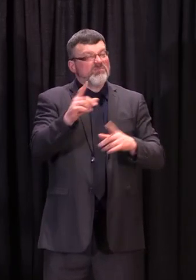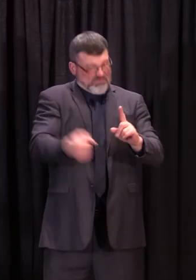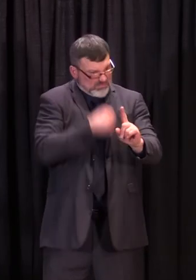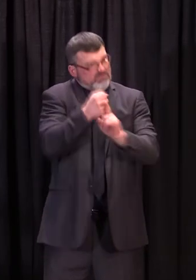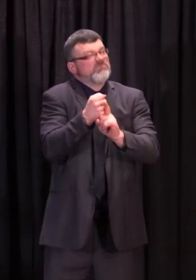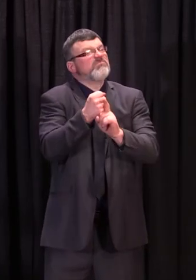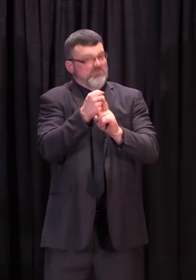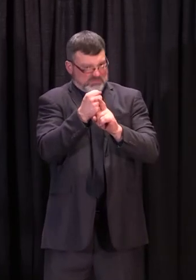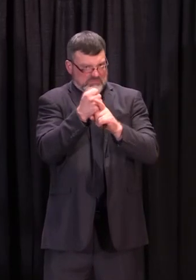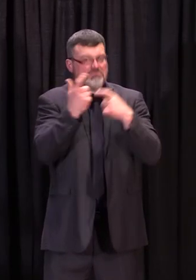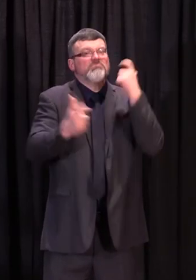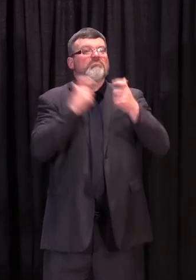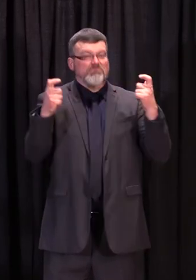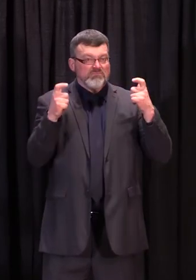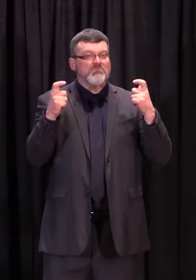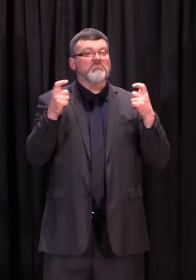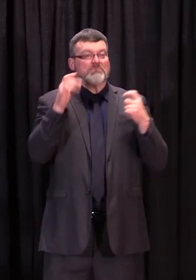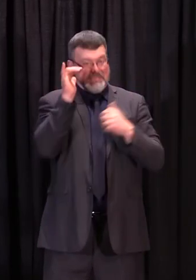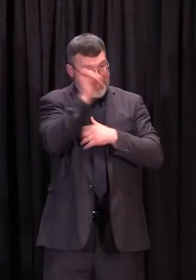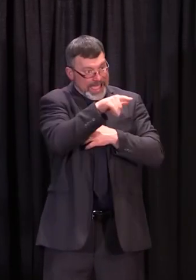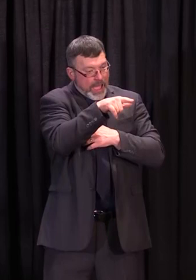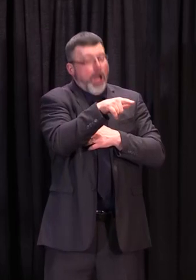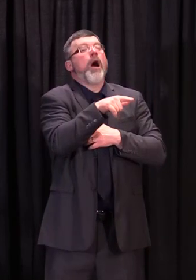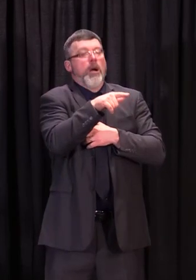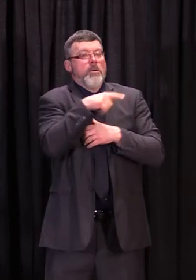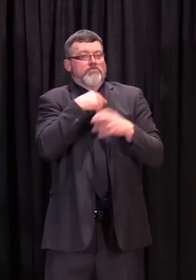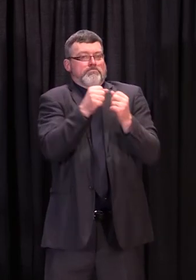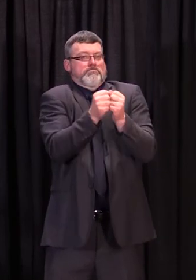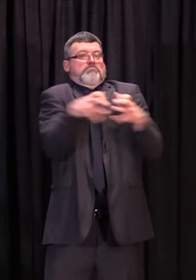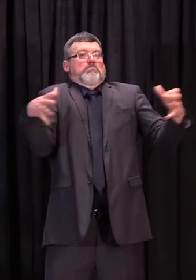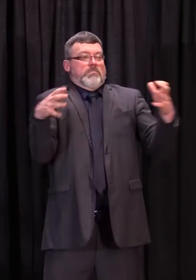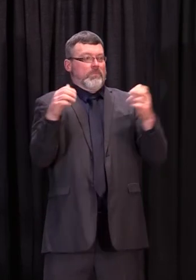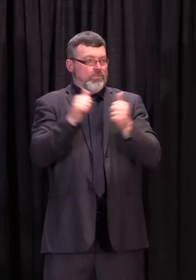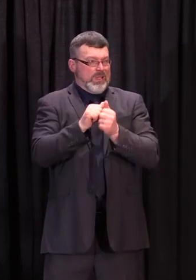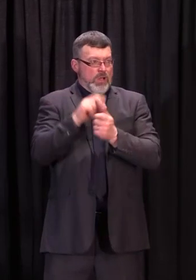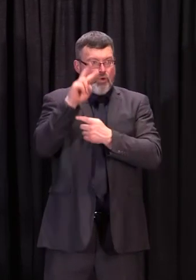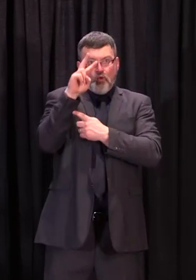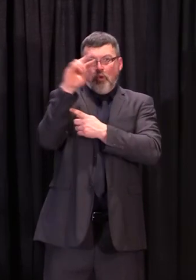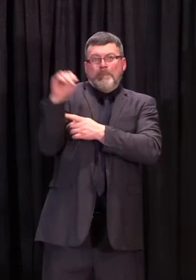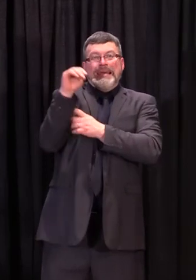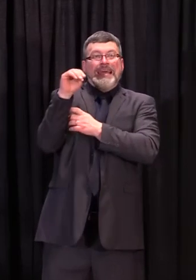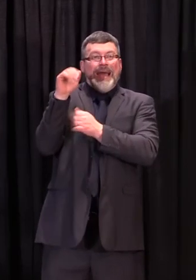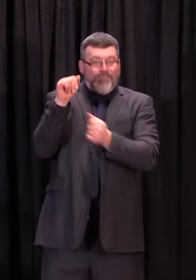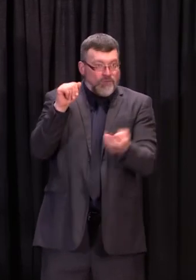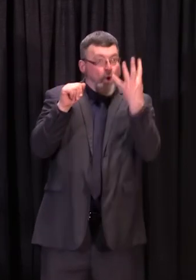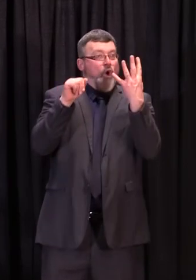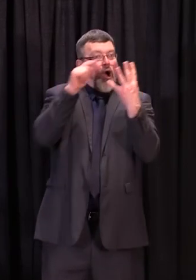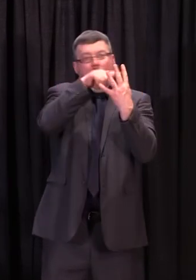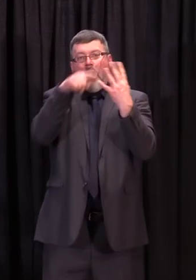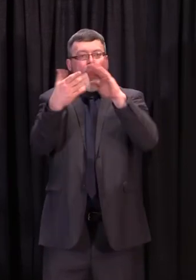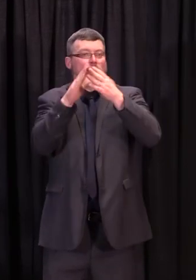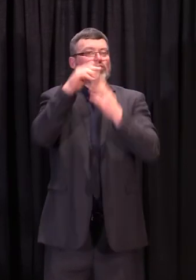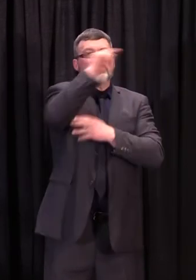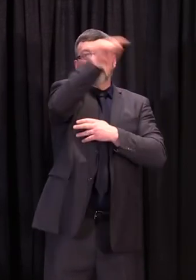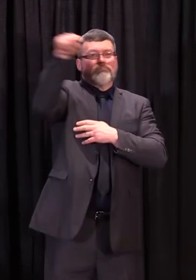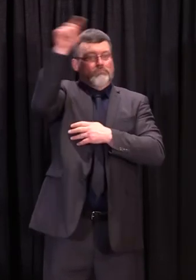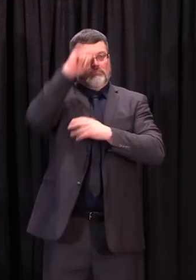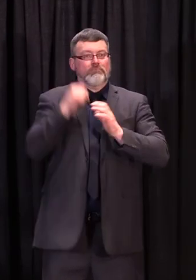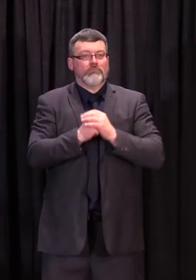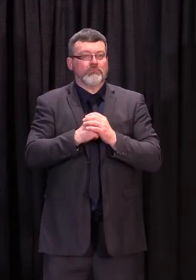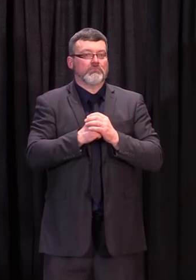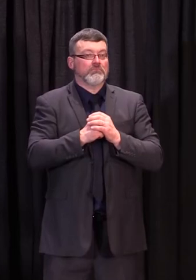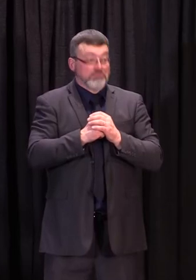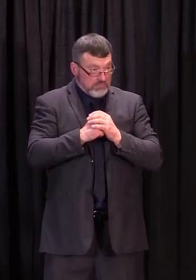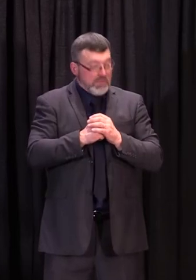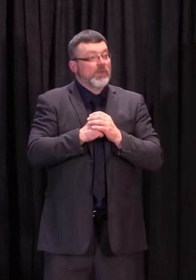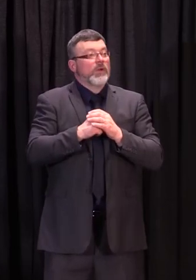to serve 4 additional communities. We'll also strengthen our suicide prevention program by adding nearly 1 million in